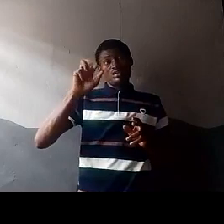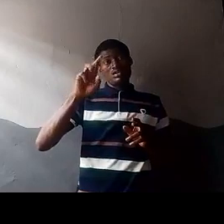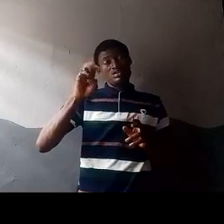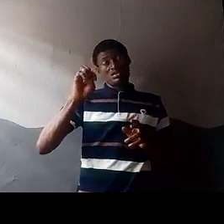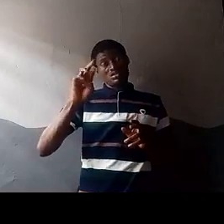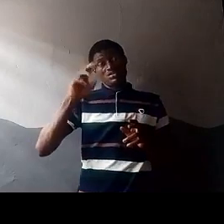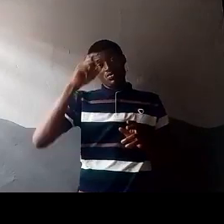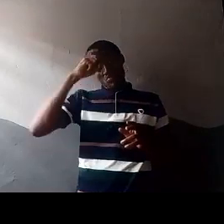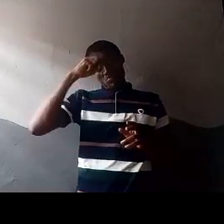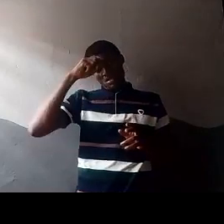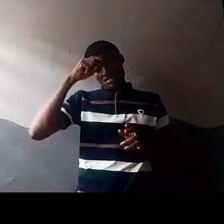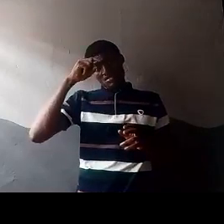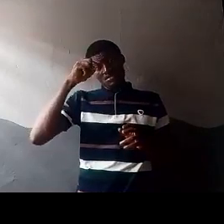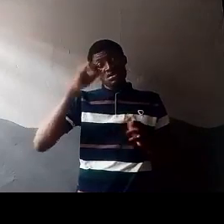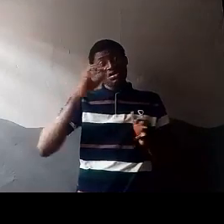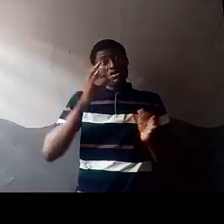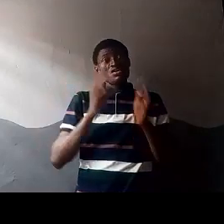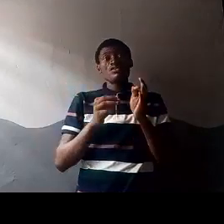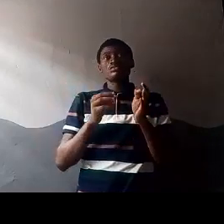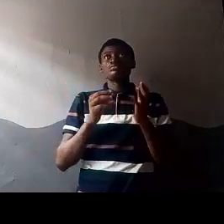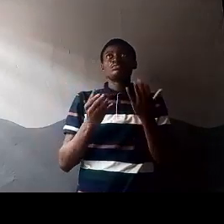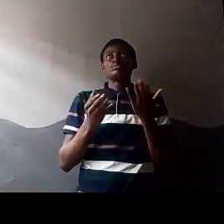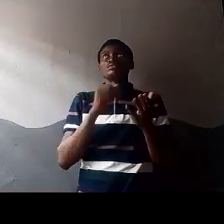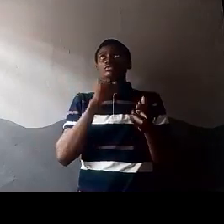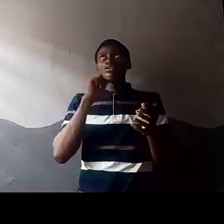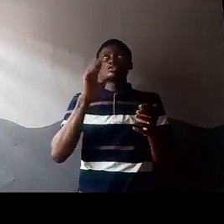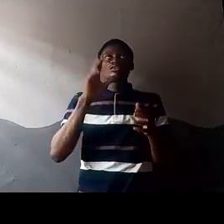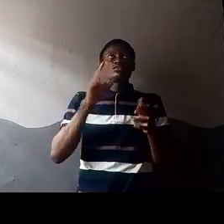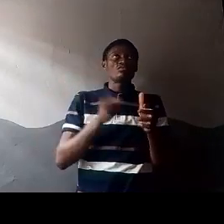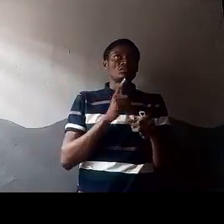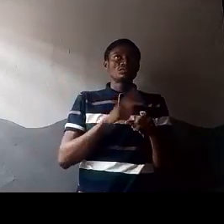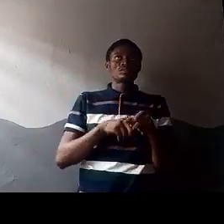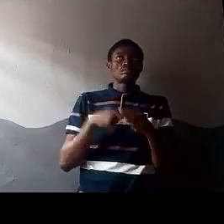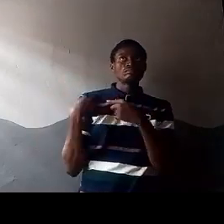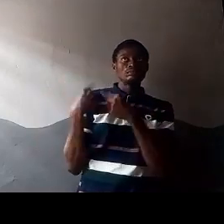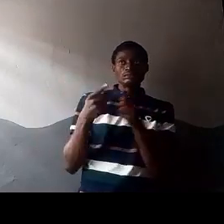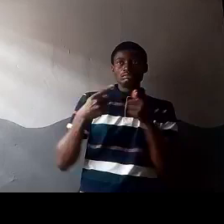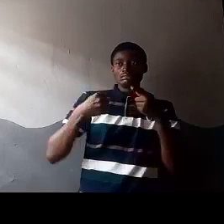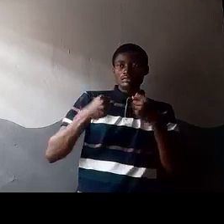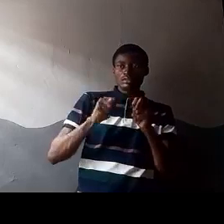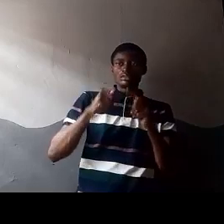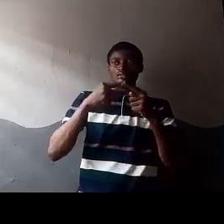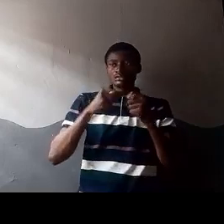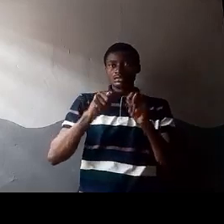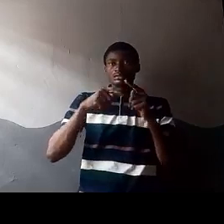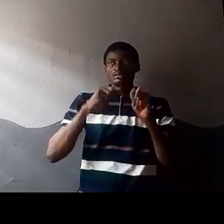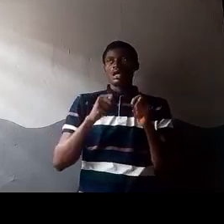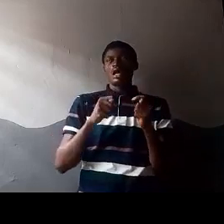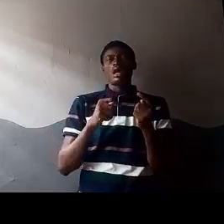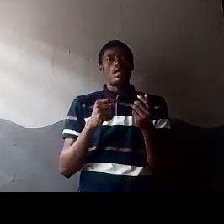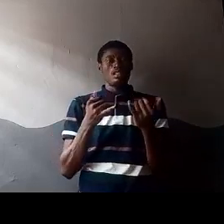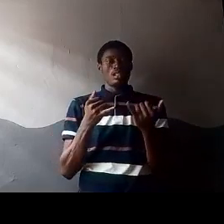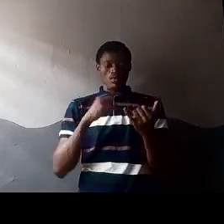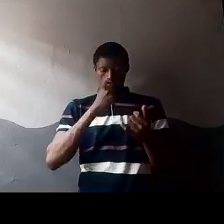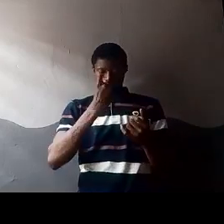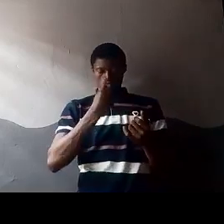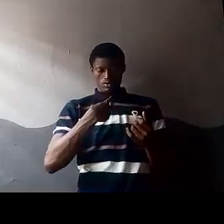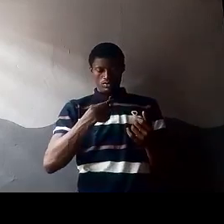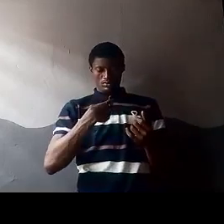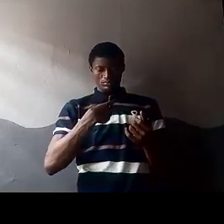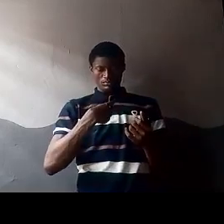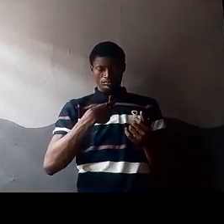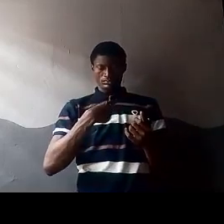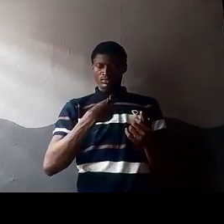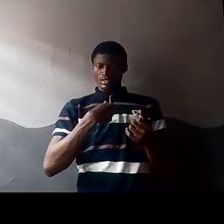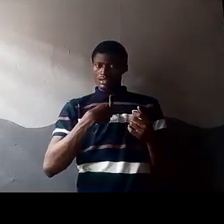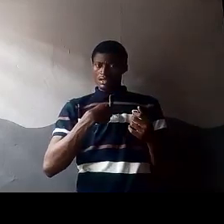you should ask yourself is, as I'm applying now, is there something that has raised my chances more than it did